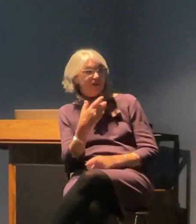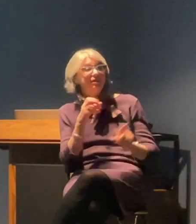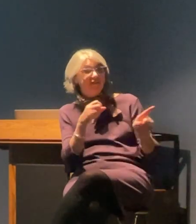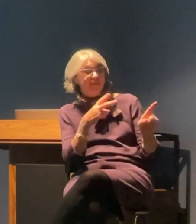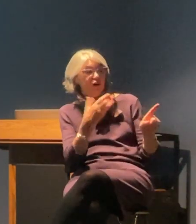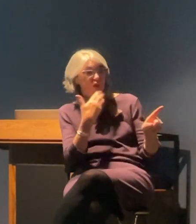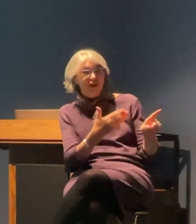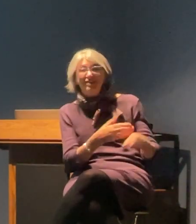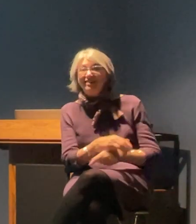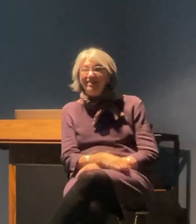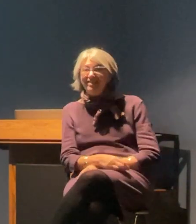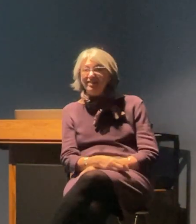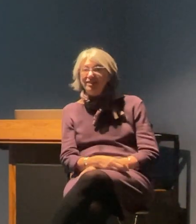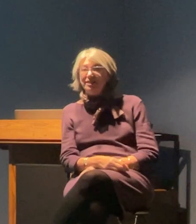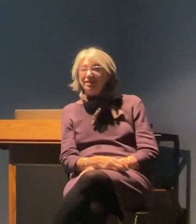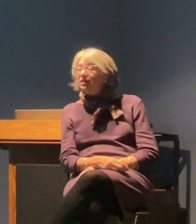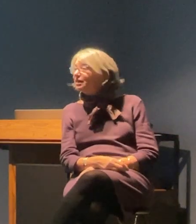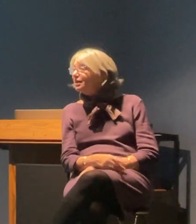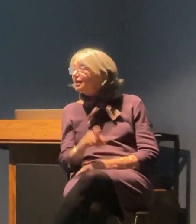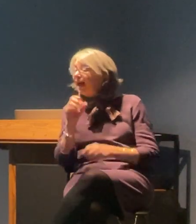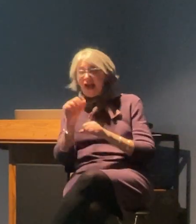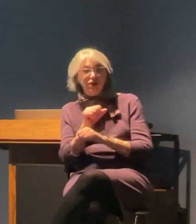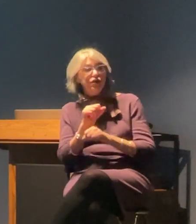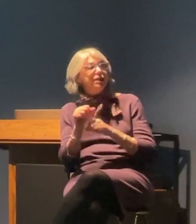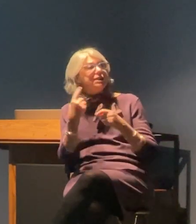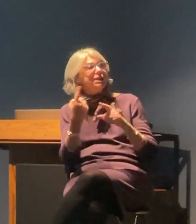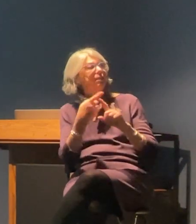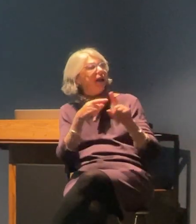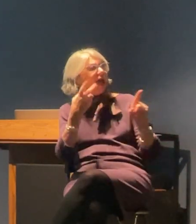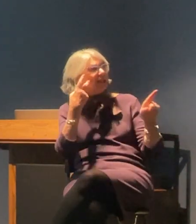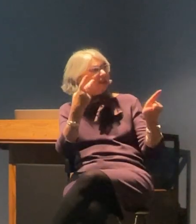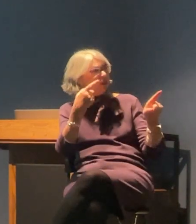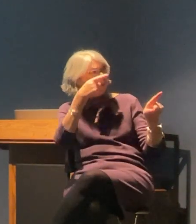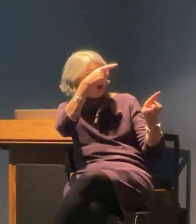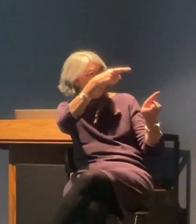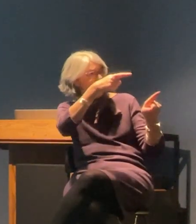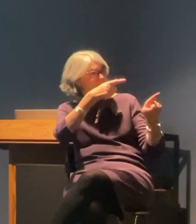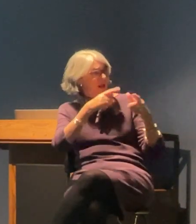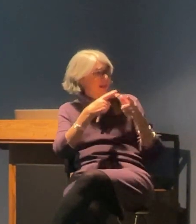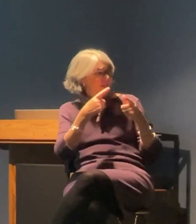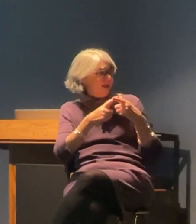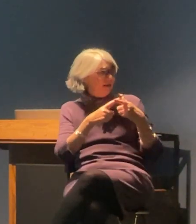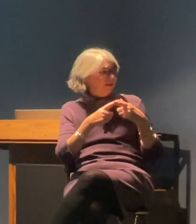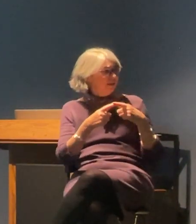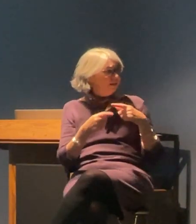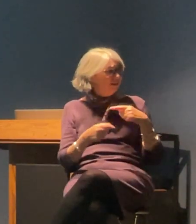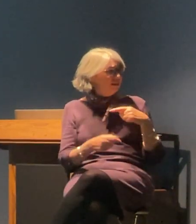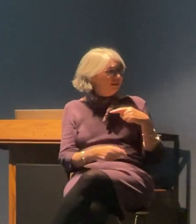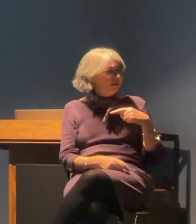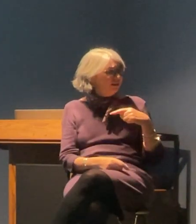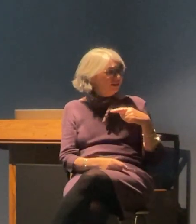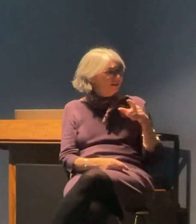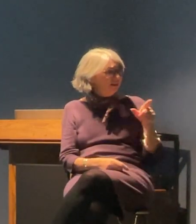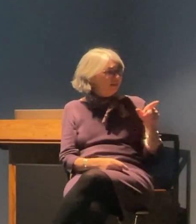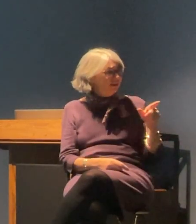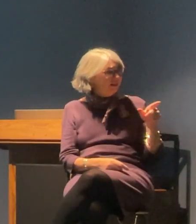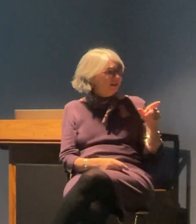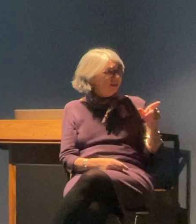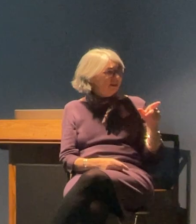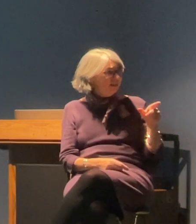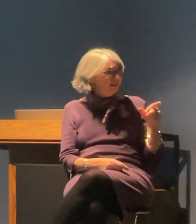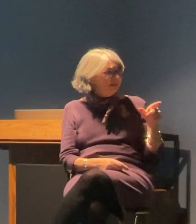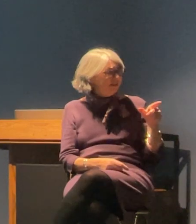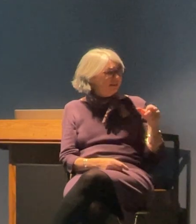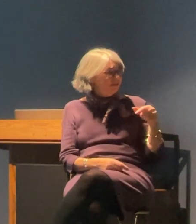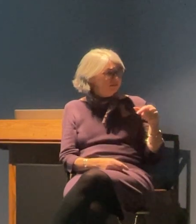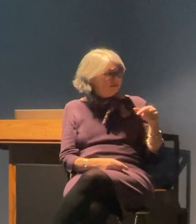good. Yes, actually, I'm sorry, there was someone, I see one there, and then we can go to that. Yes? Here's what I've been counting. That's a